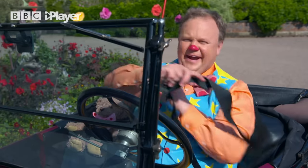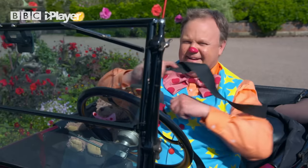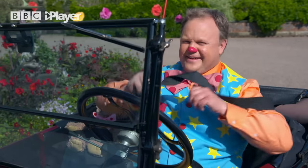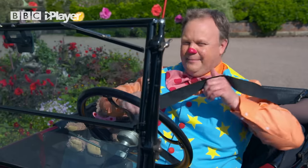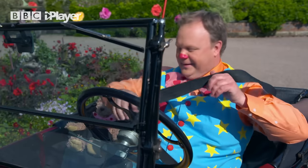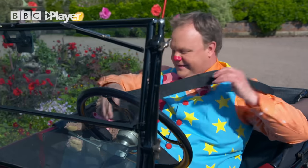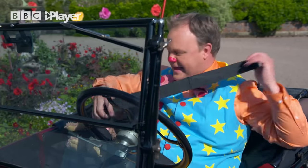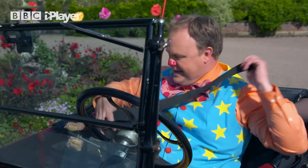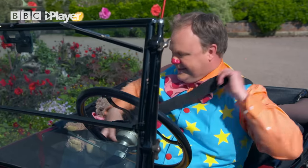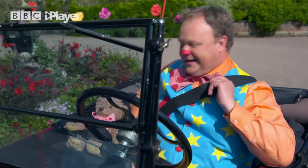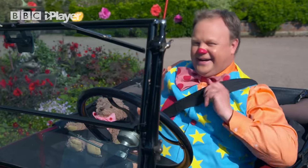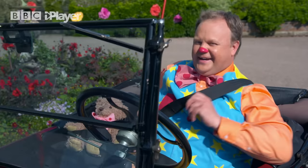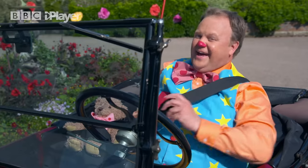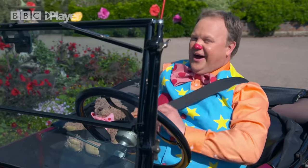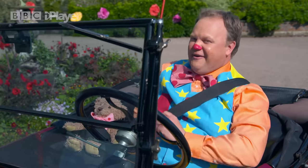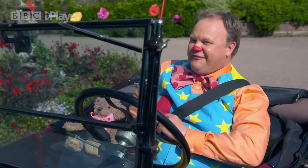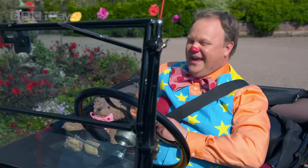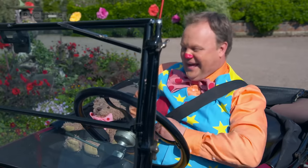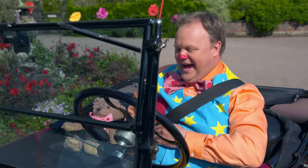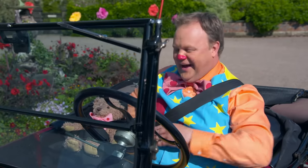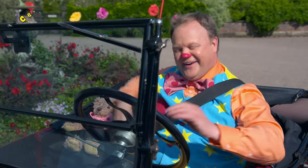Right, Tumble Ted. Off we go.